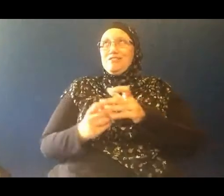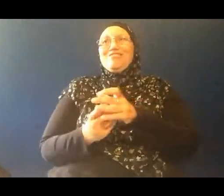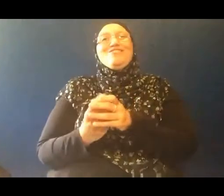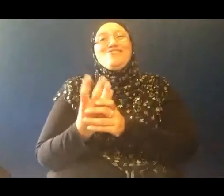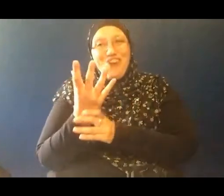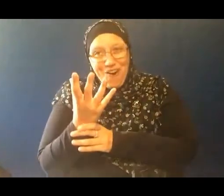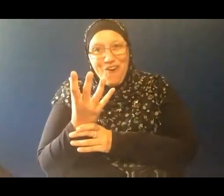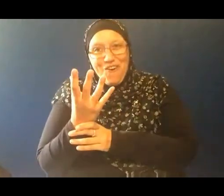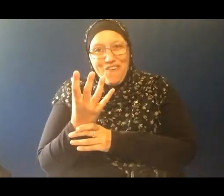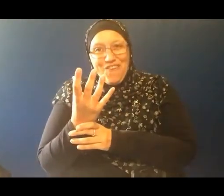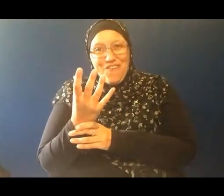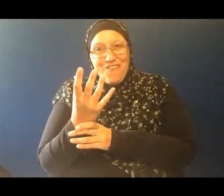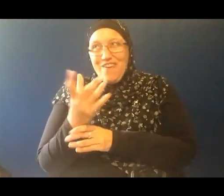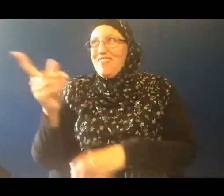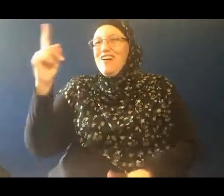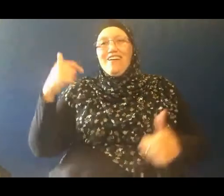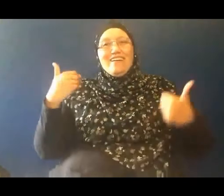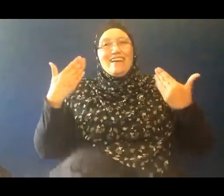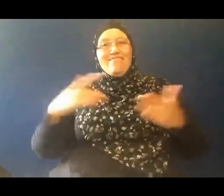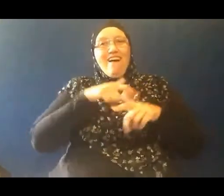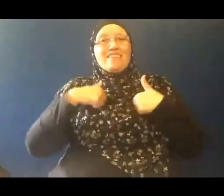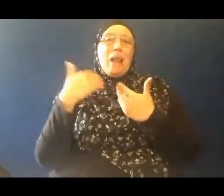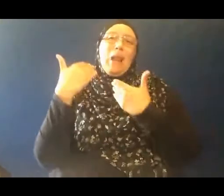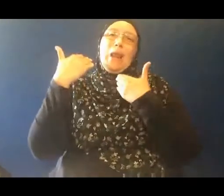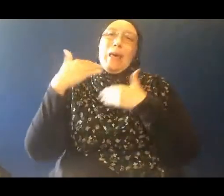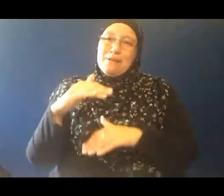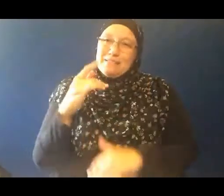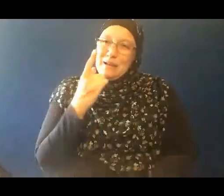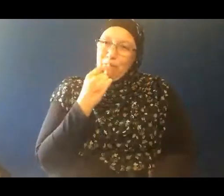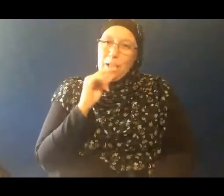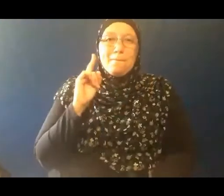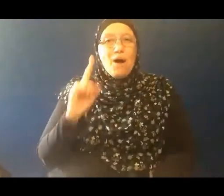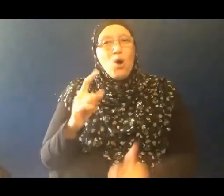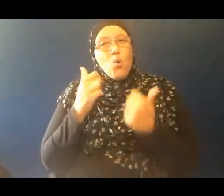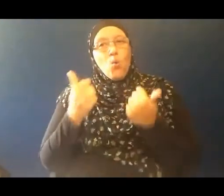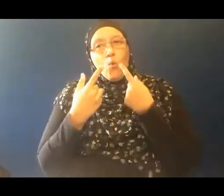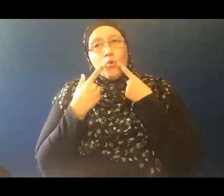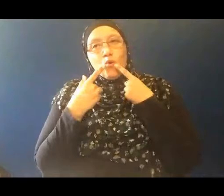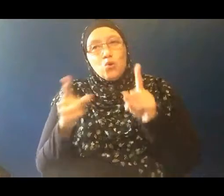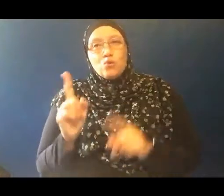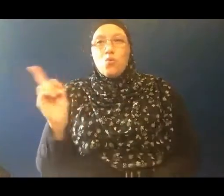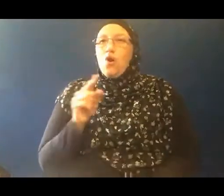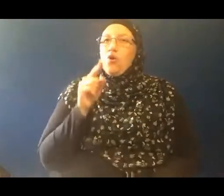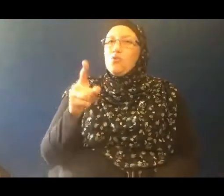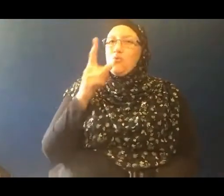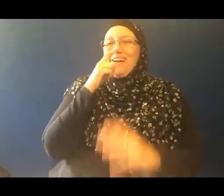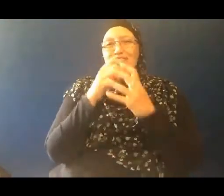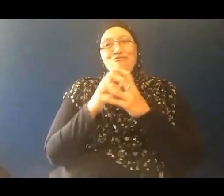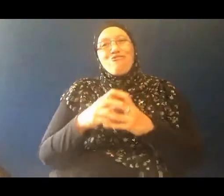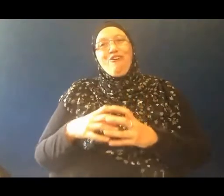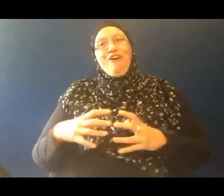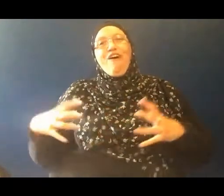have placed you with limited abilities, but the good news is that you can expand your abilities. You